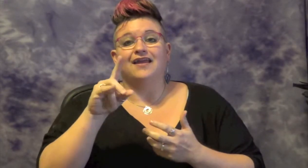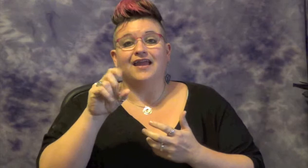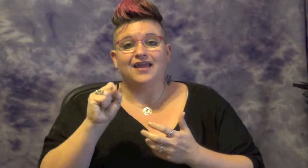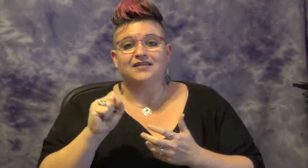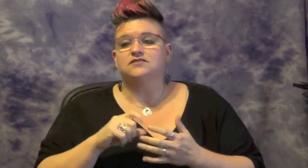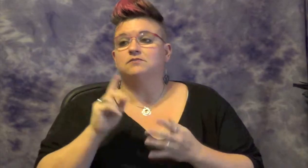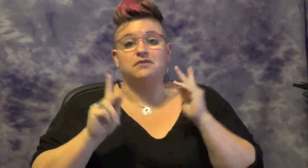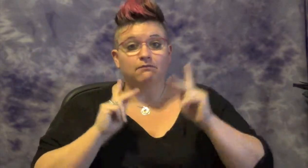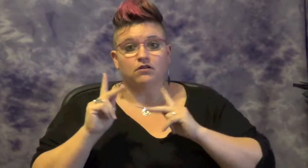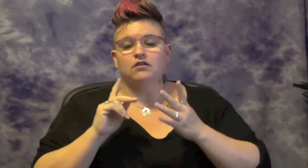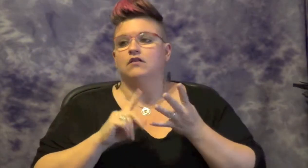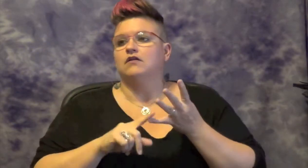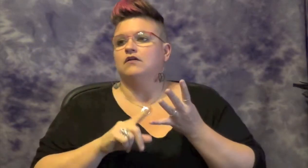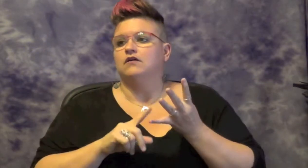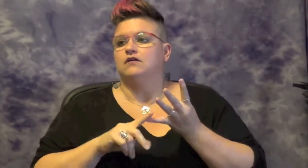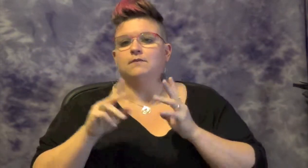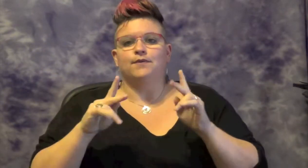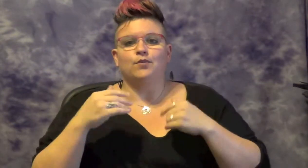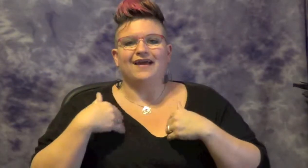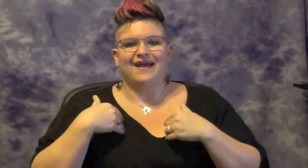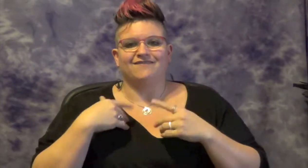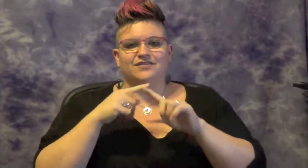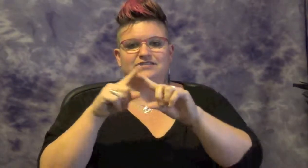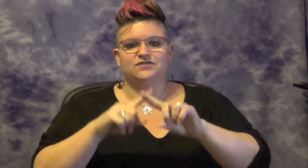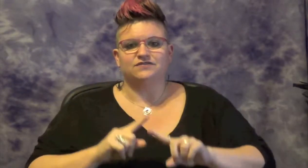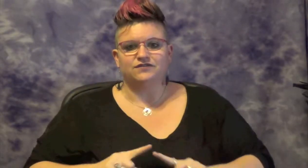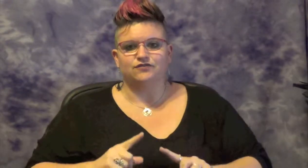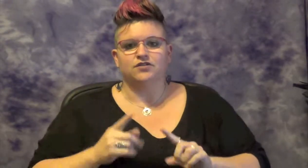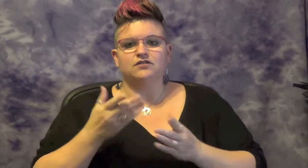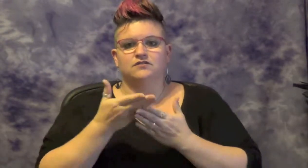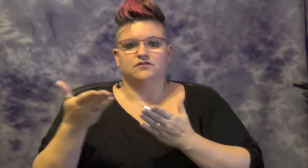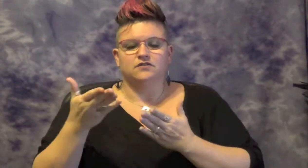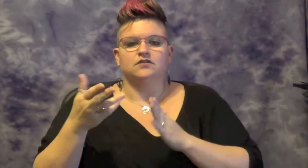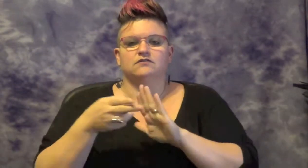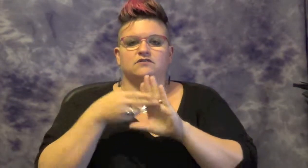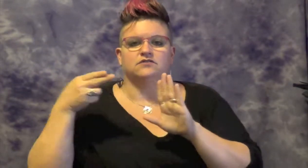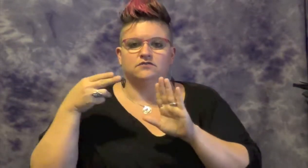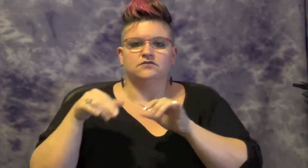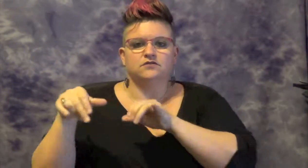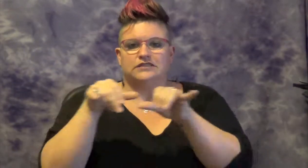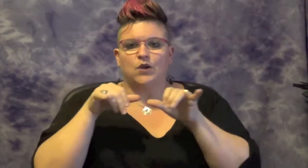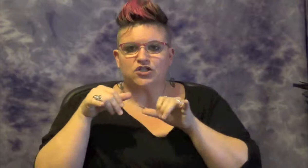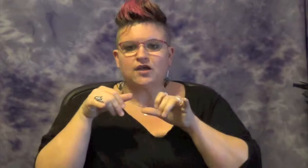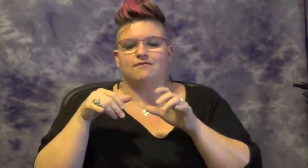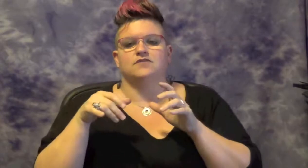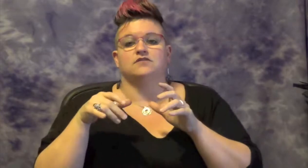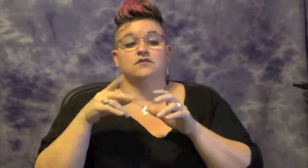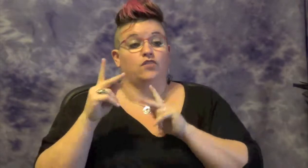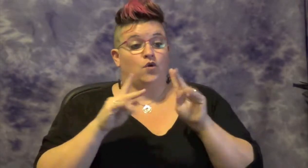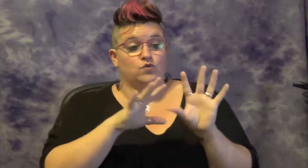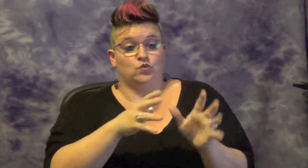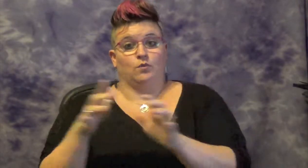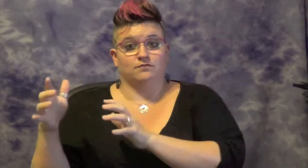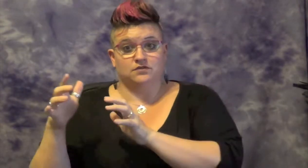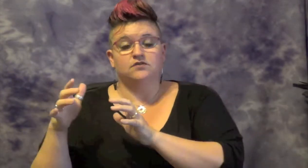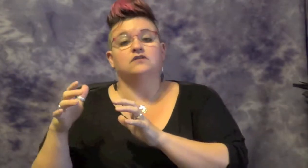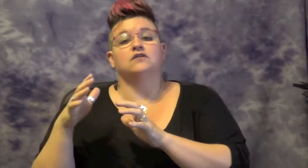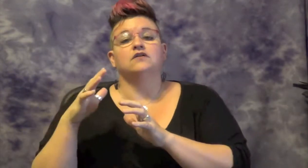they will separate into smaller groups, just like people who are gay or people that have AIDS or people that have a